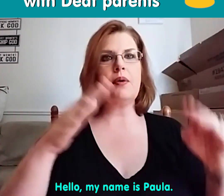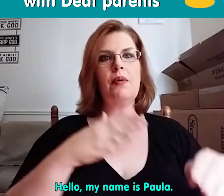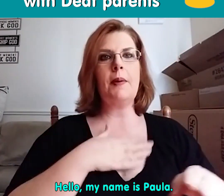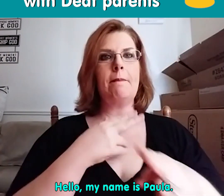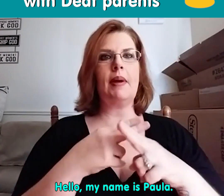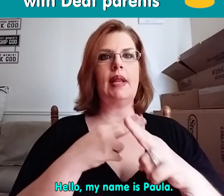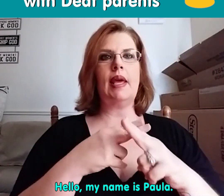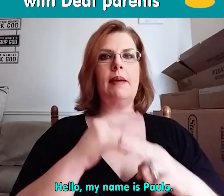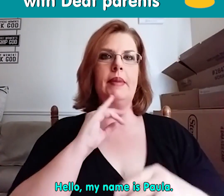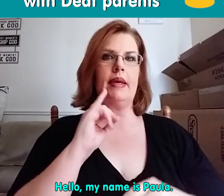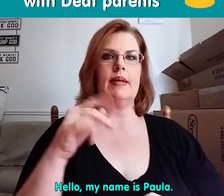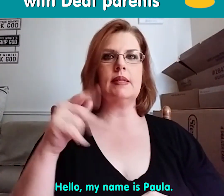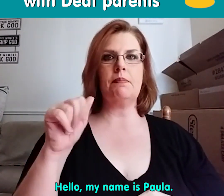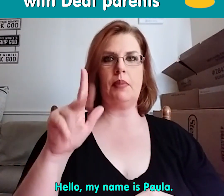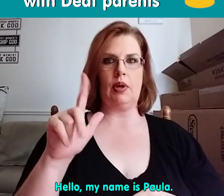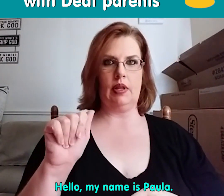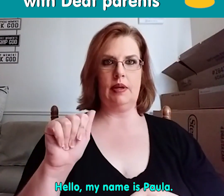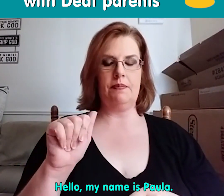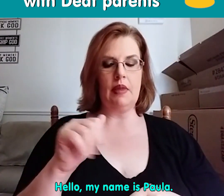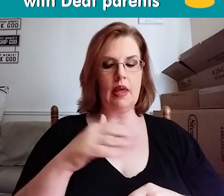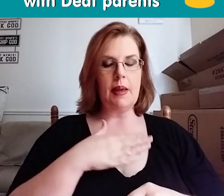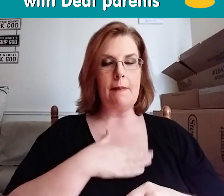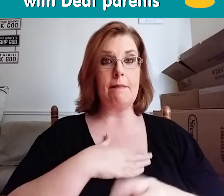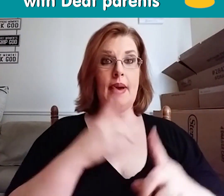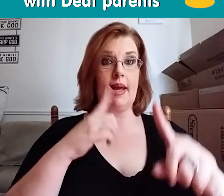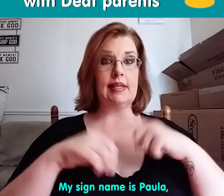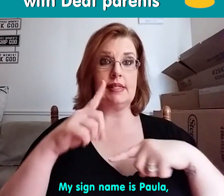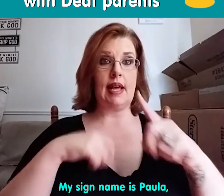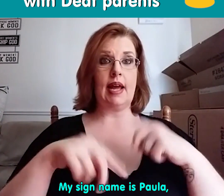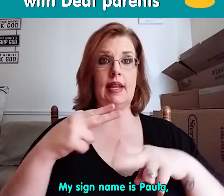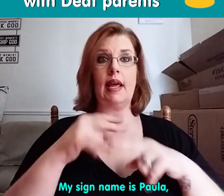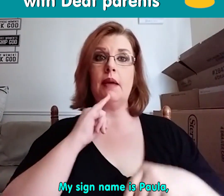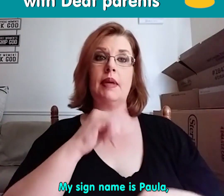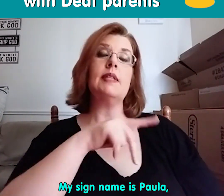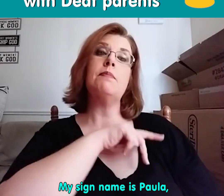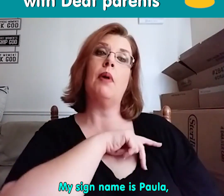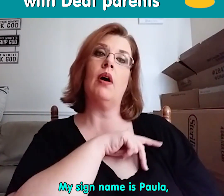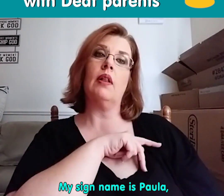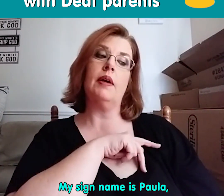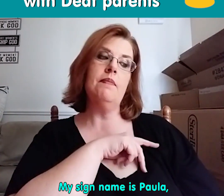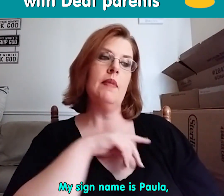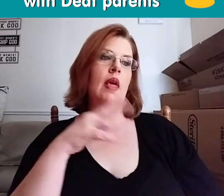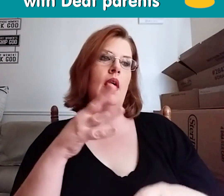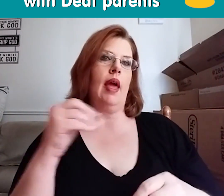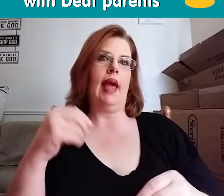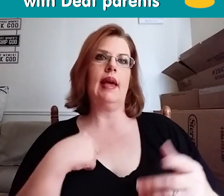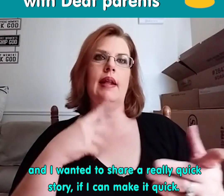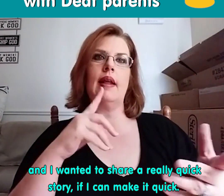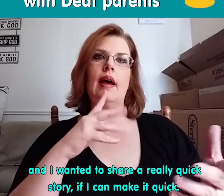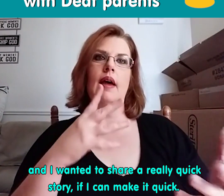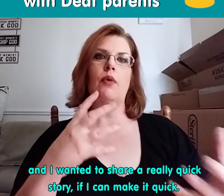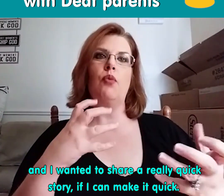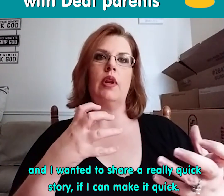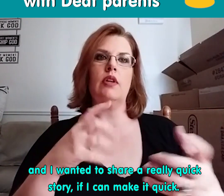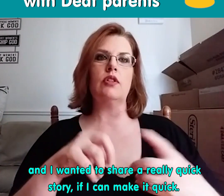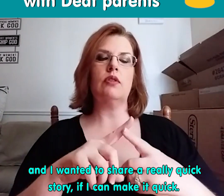Hello, my name is Paula. My sign name is Paula, and I wanted